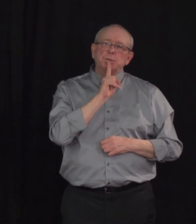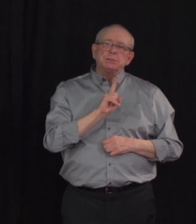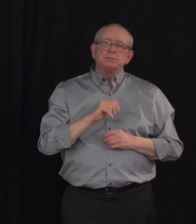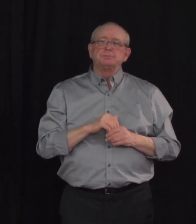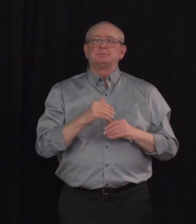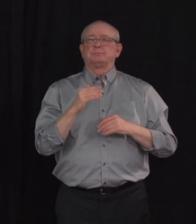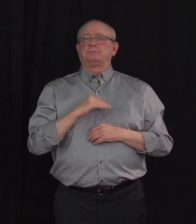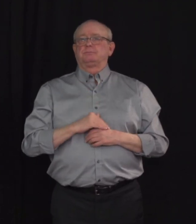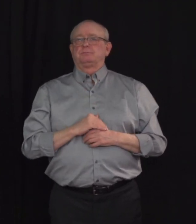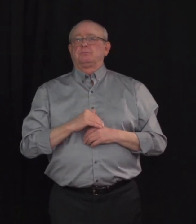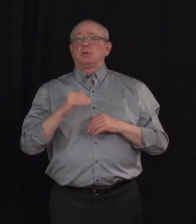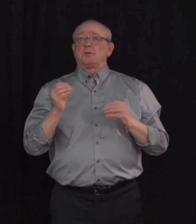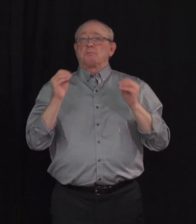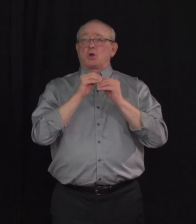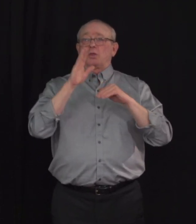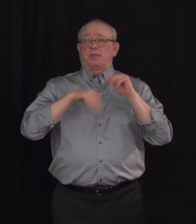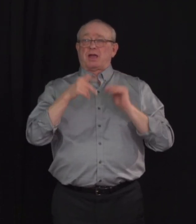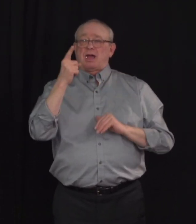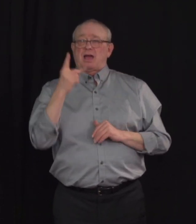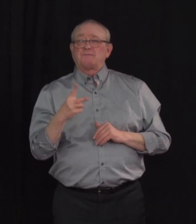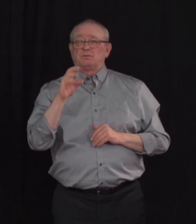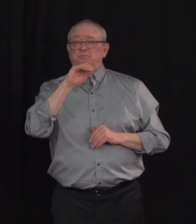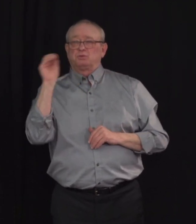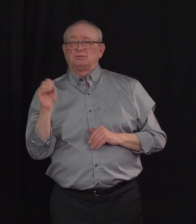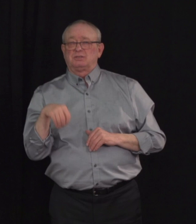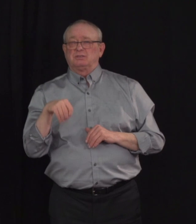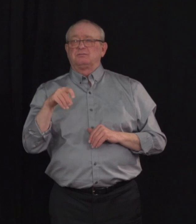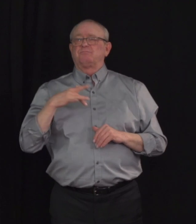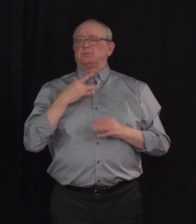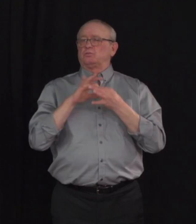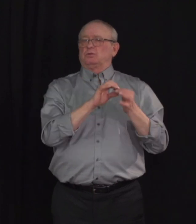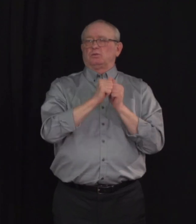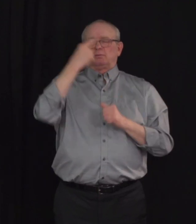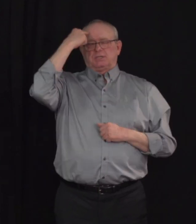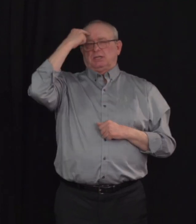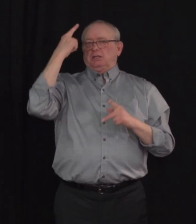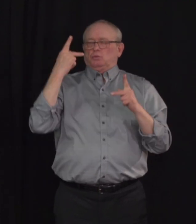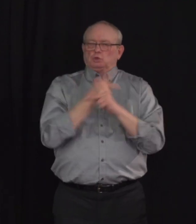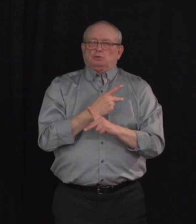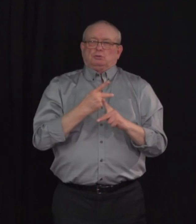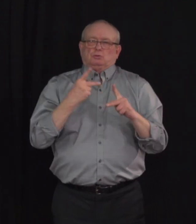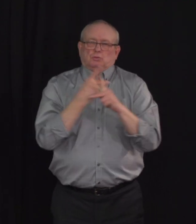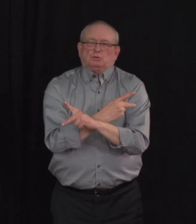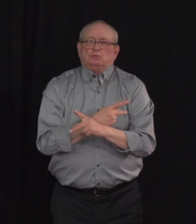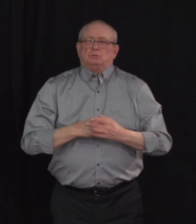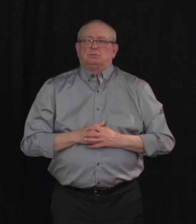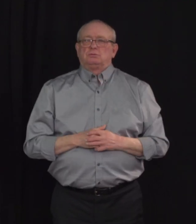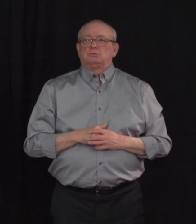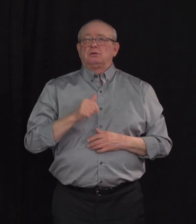survey in December found 40% of Albertan respondents felt their mental health had deteriorated since the onset of the